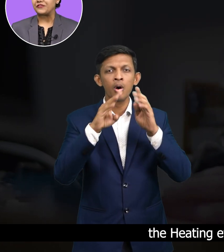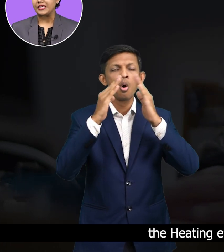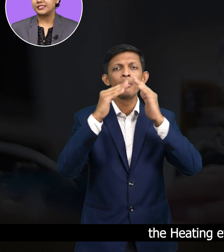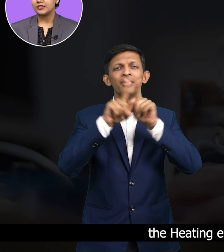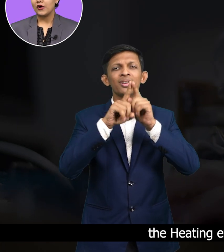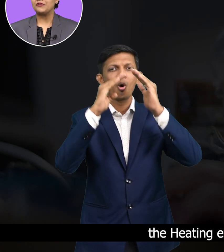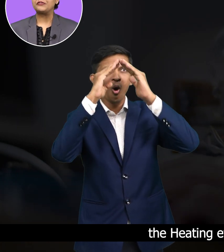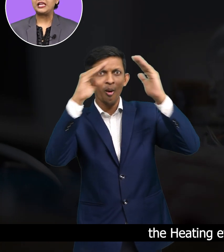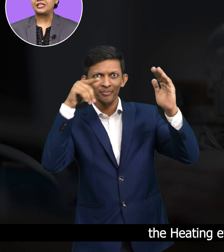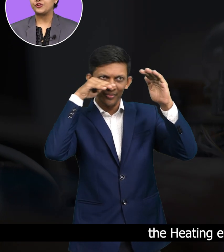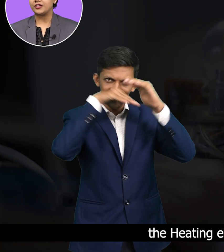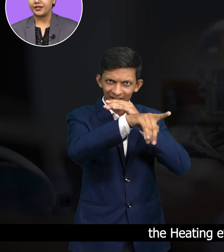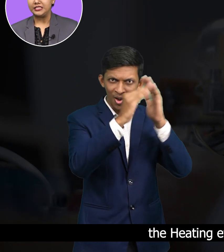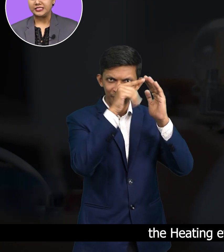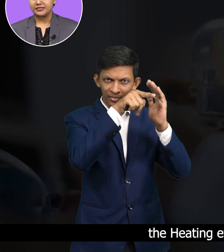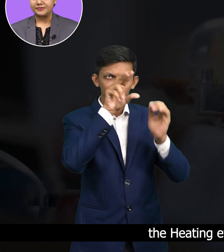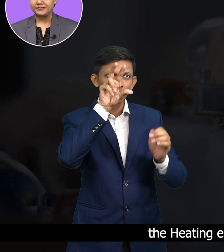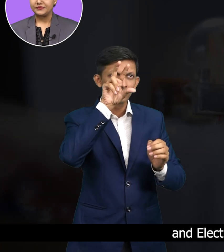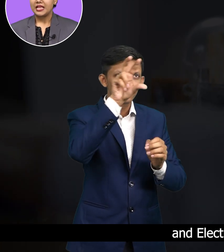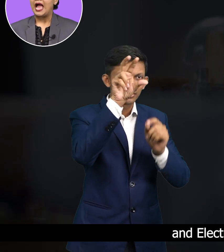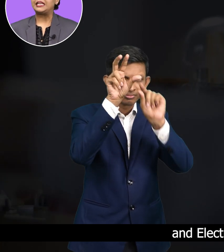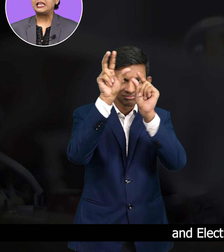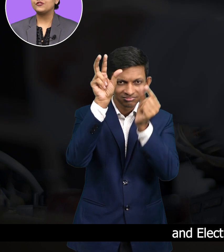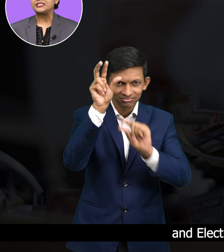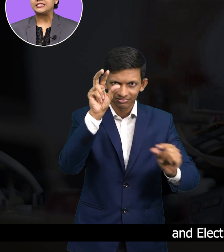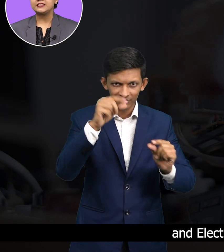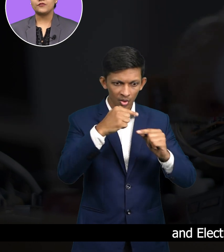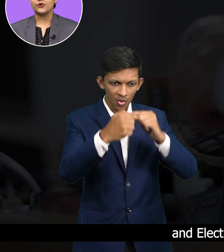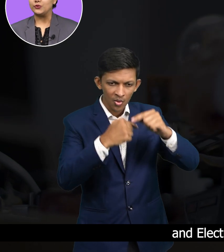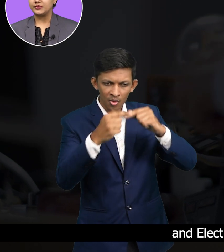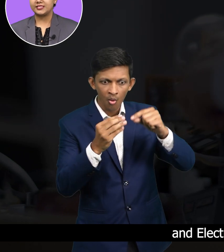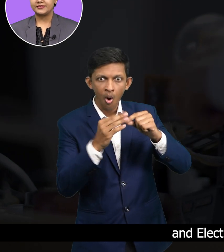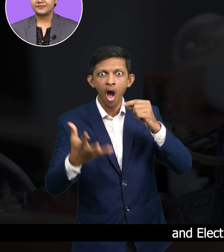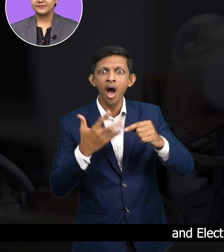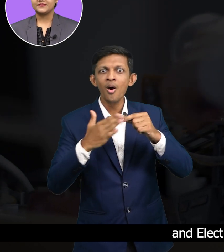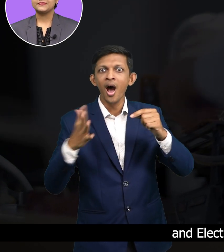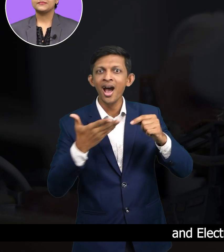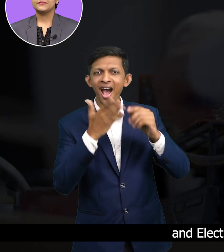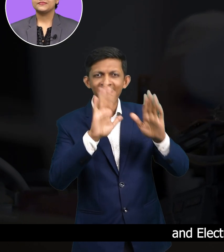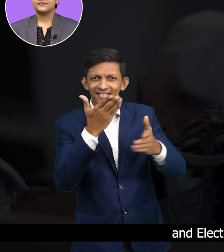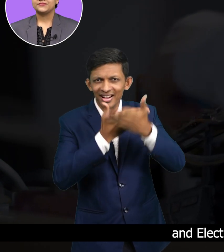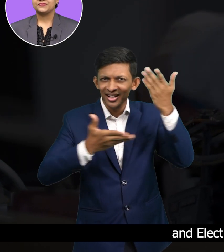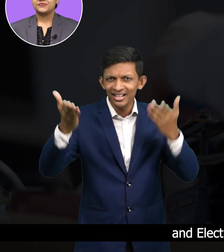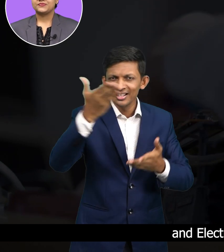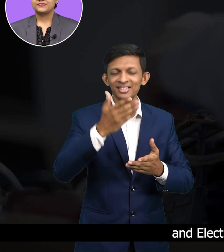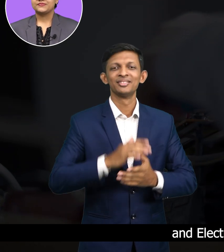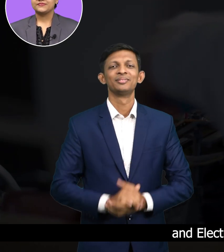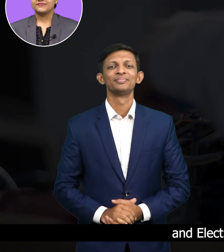heating effects of electric current and electricity in our homes.